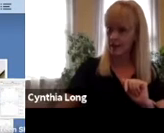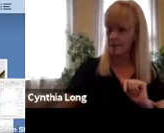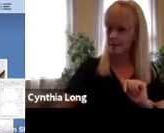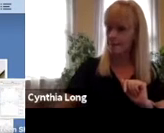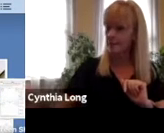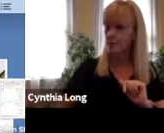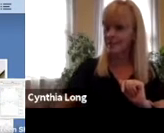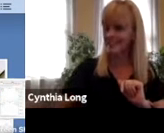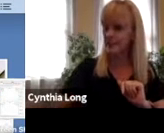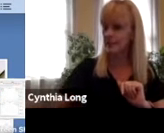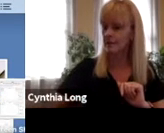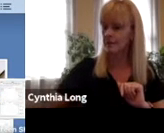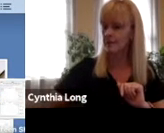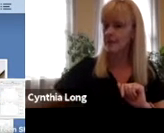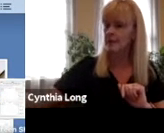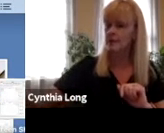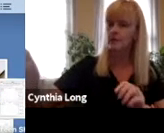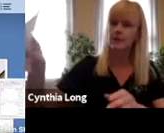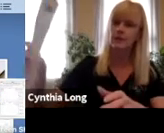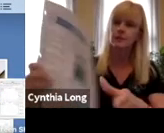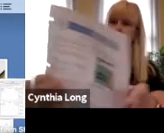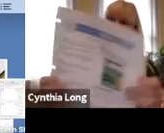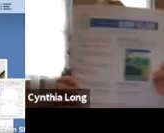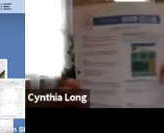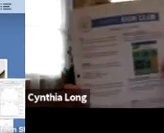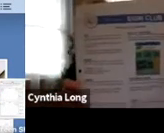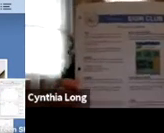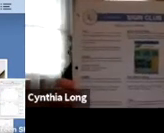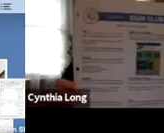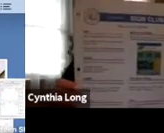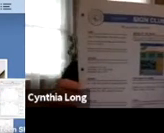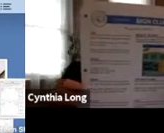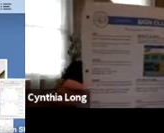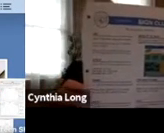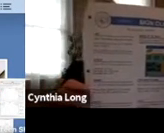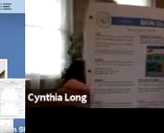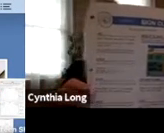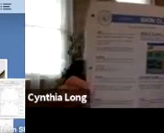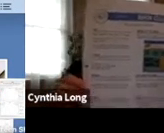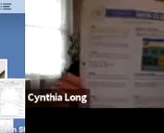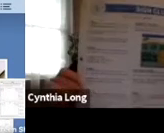these look like printed. So these are the ideas.